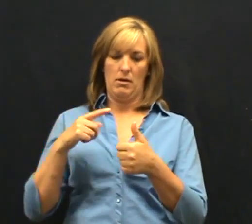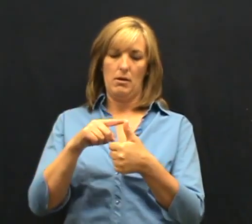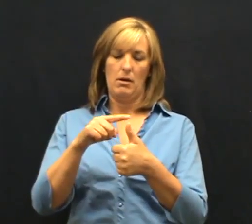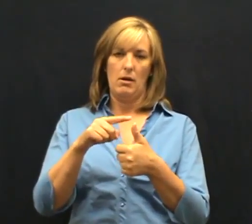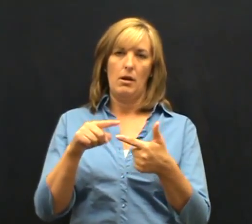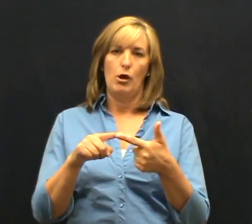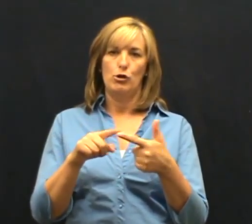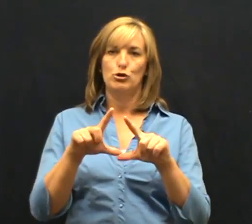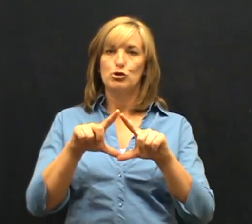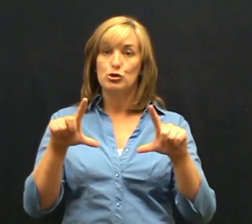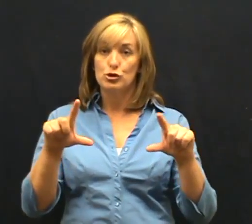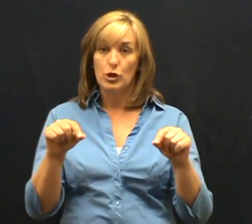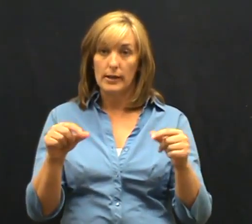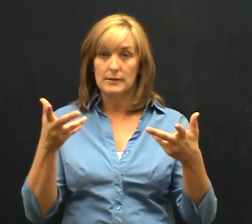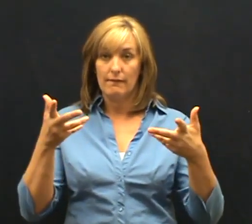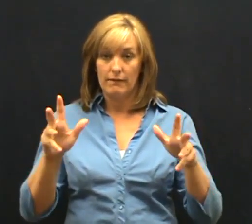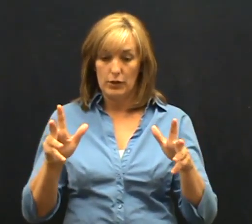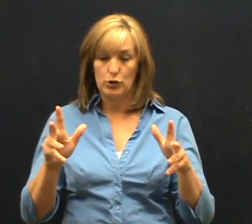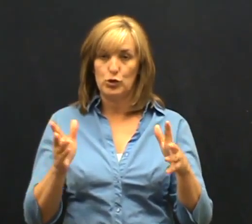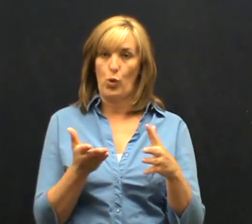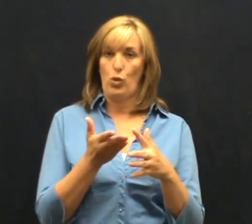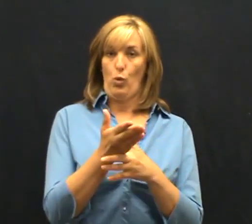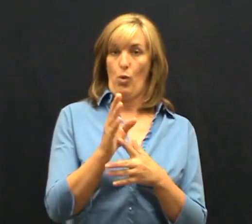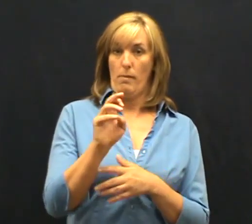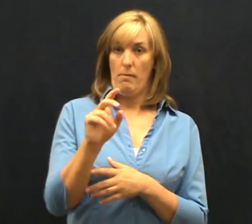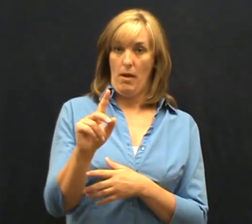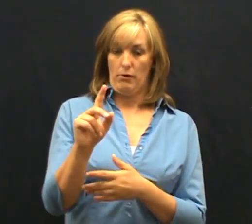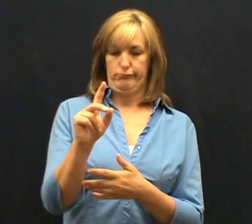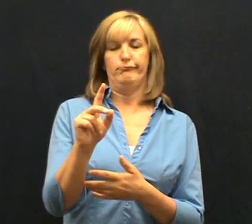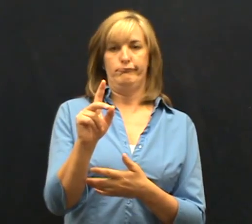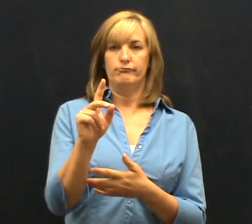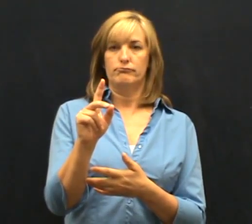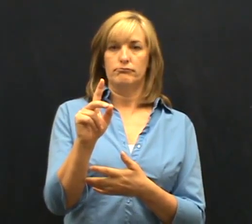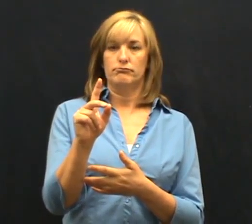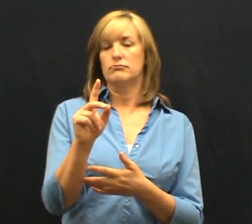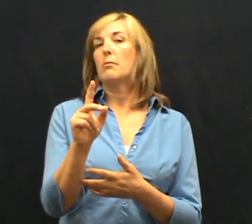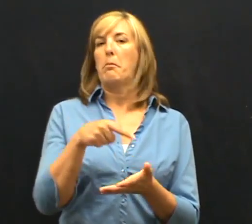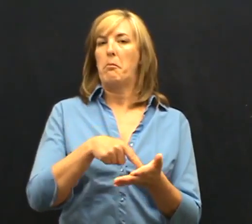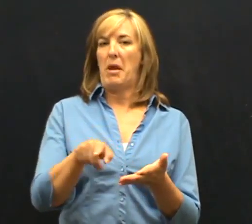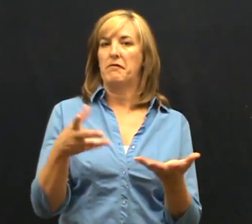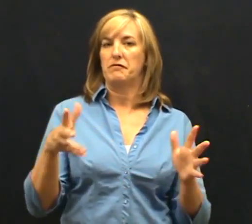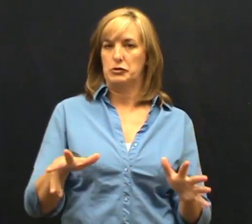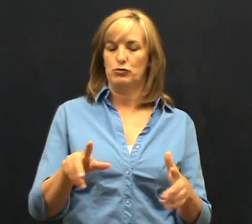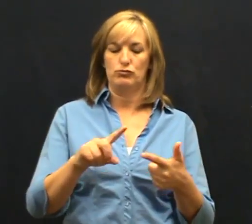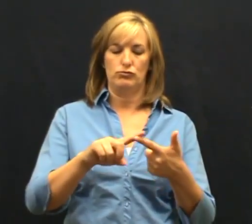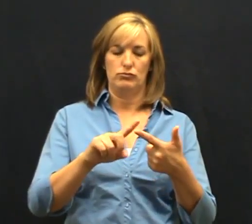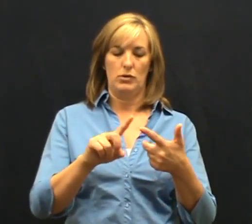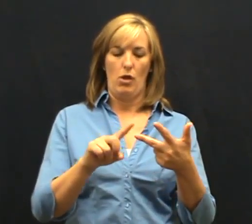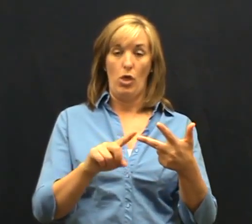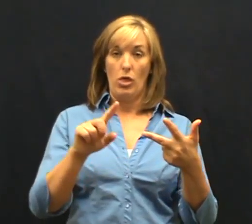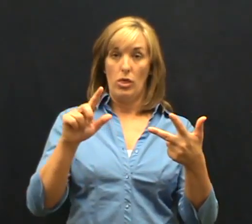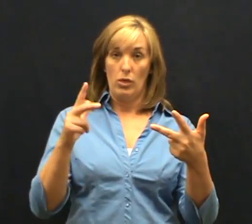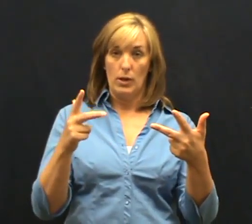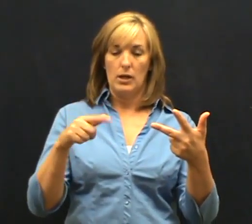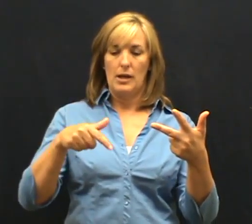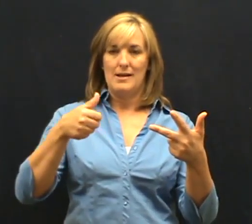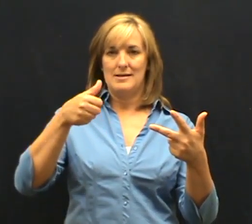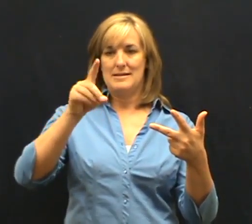that came through the bank and were paid, in other words, cleared the account. Number 3, you've got deposits that were made, and